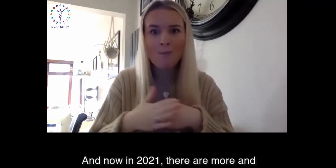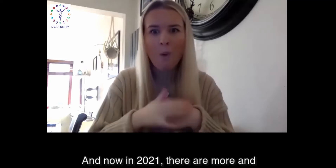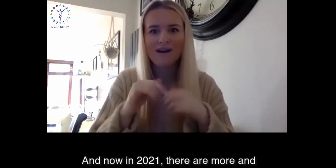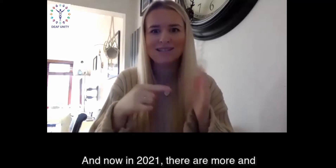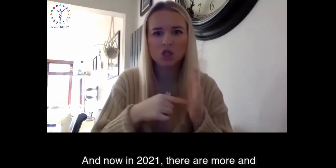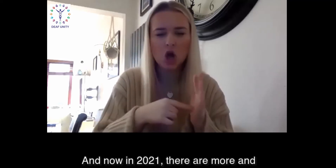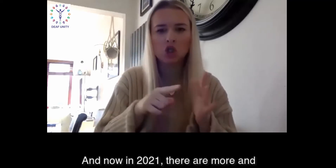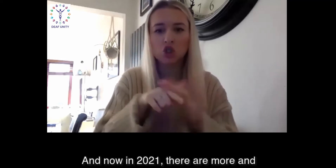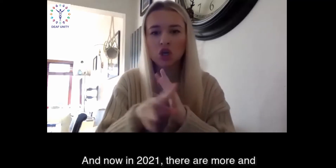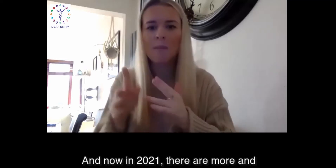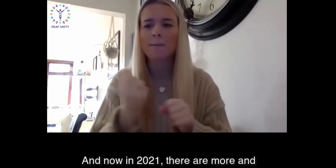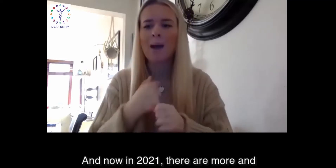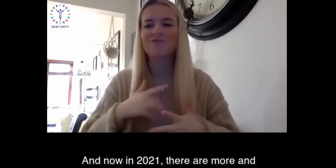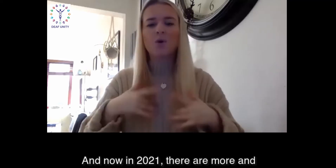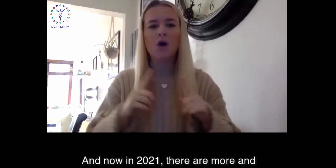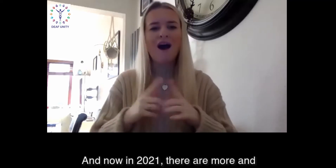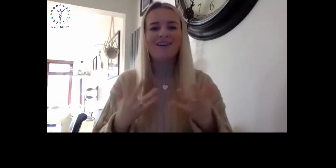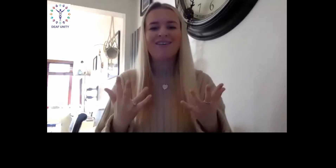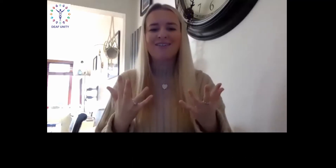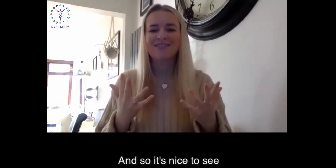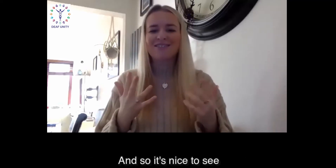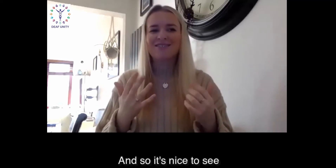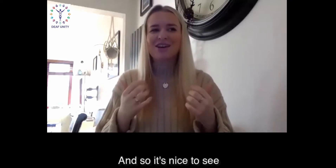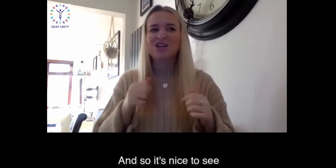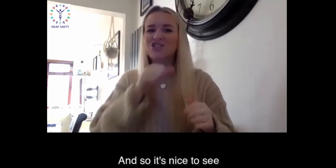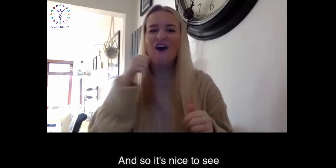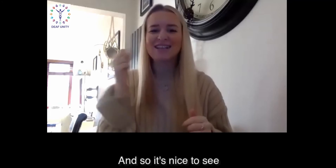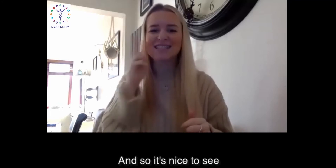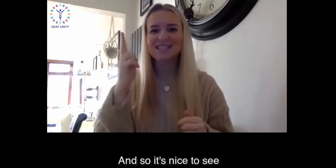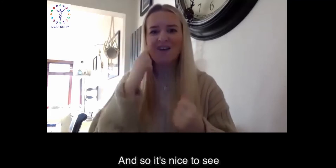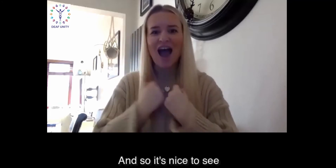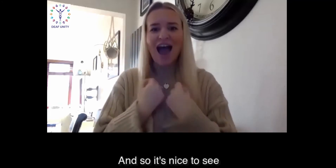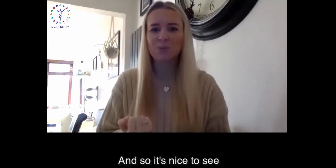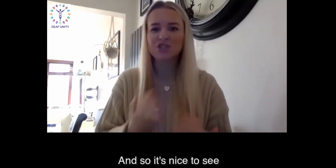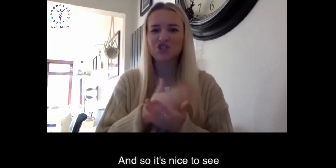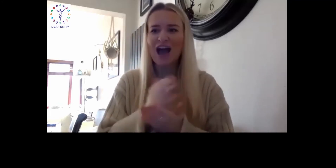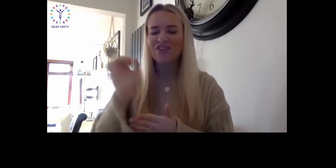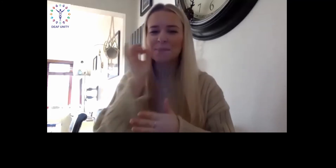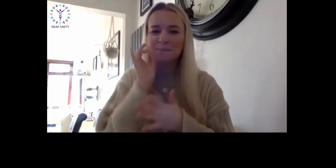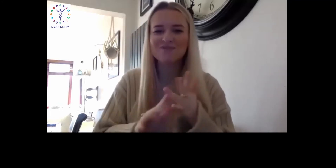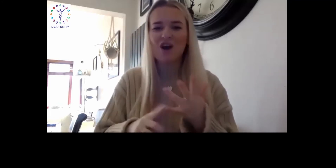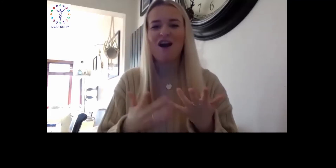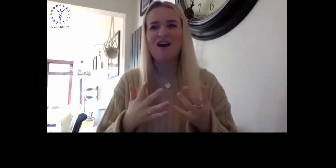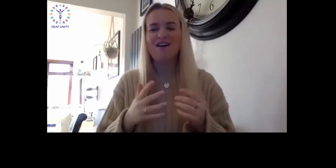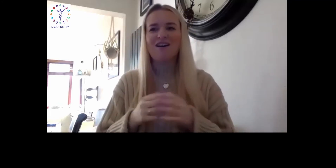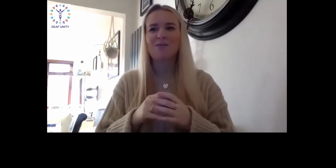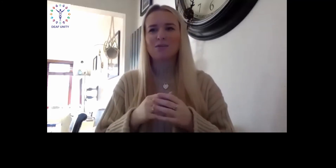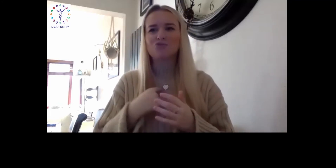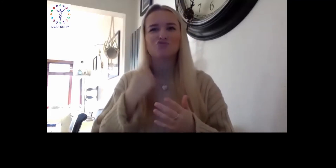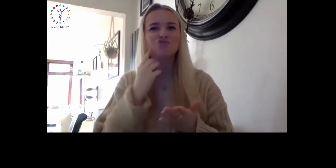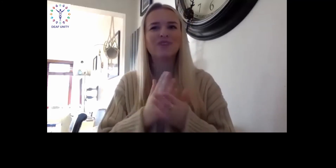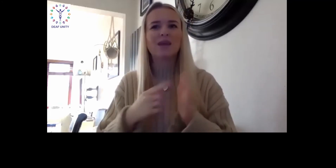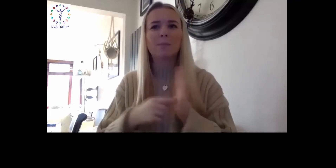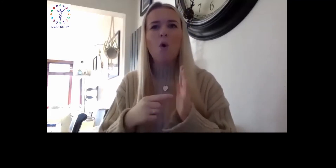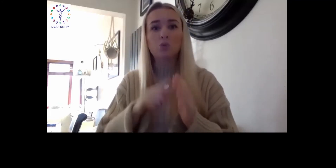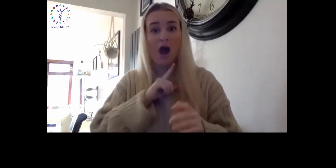there are more and more deaf influencers and YouTubers. So it's nice to see other people sharing their experiences. It's